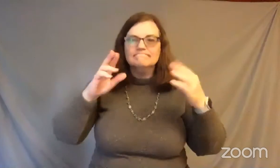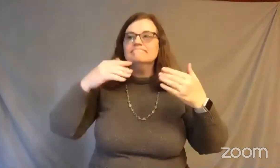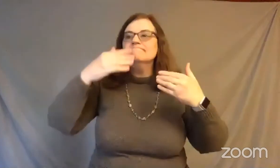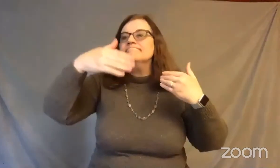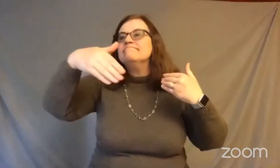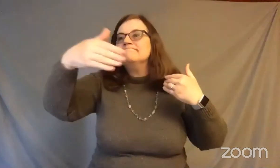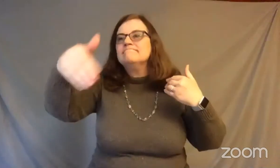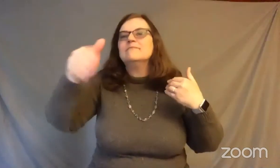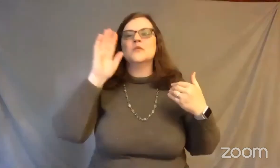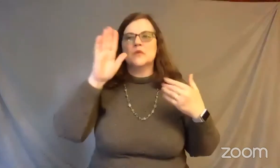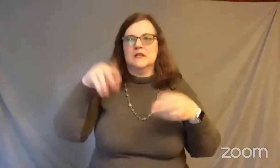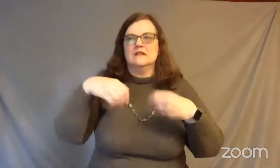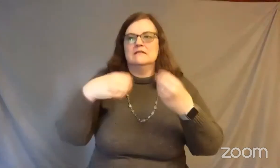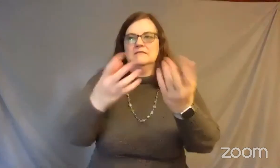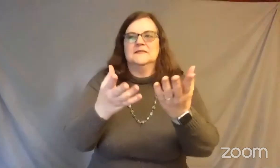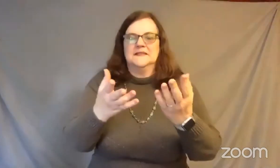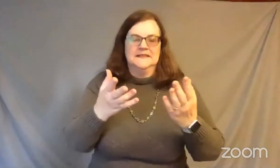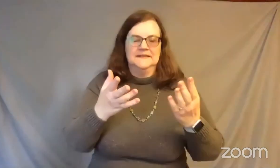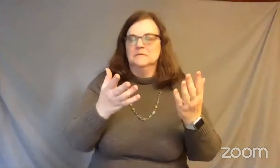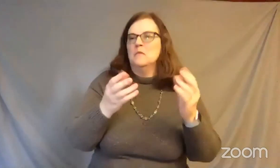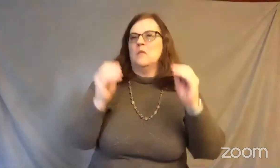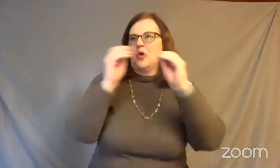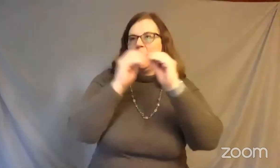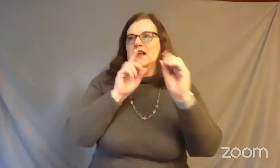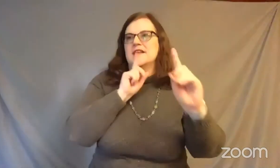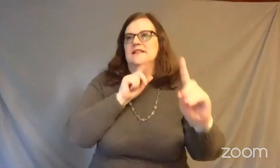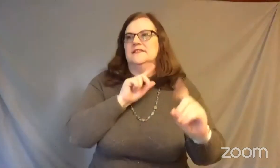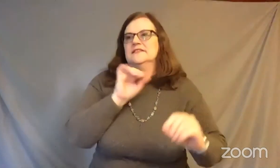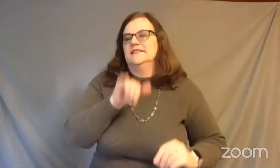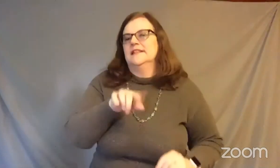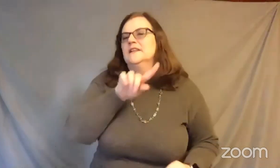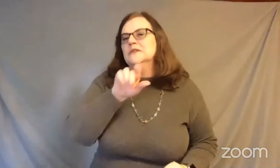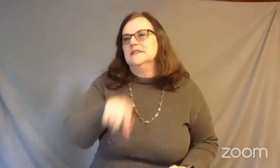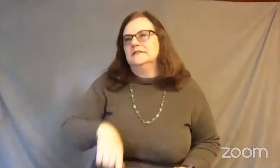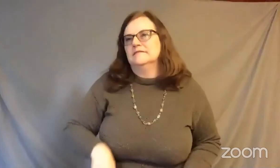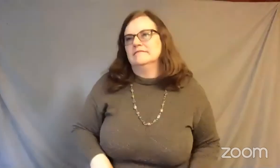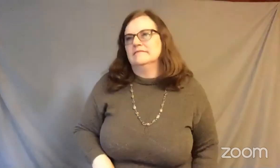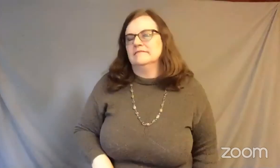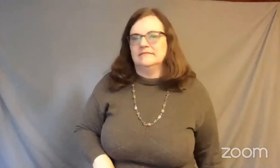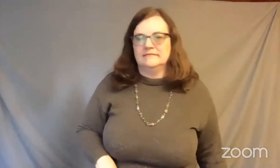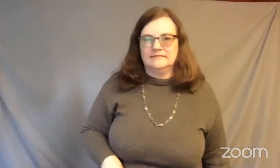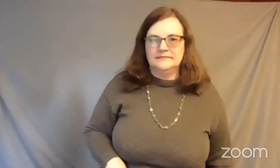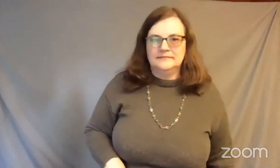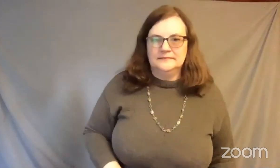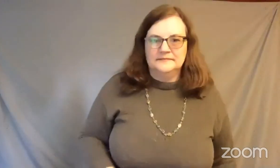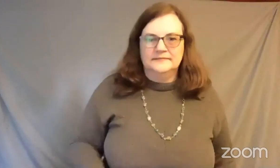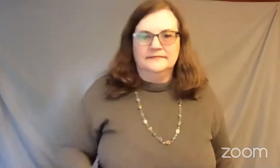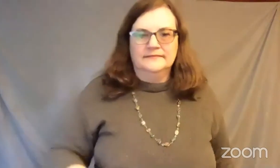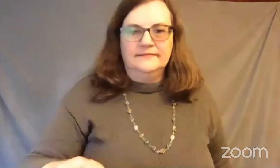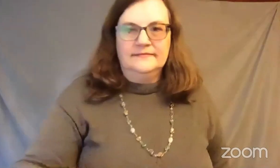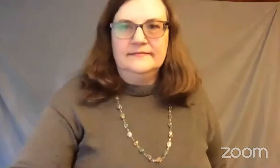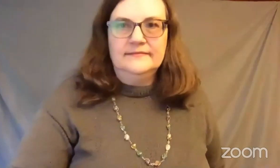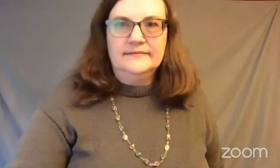to this research question just yet, but we hope to be able to give you more information later, so stay tuned.